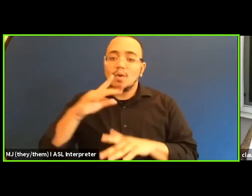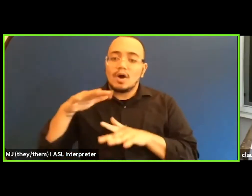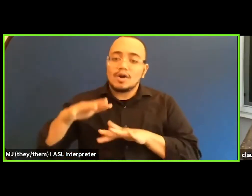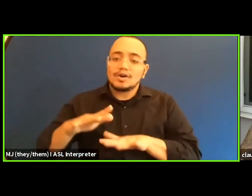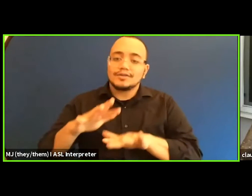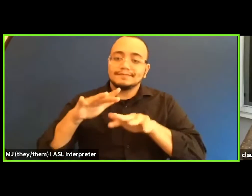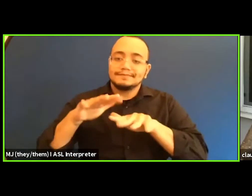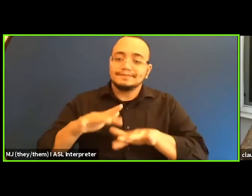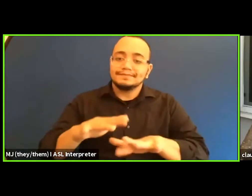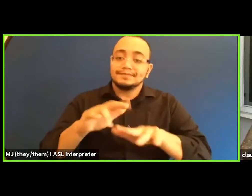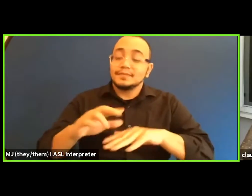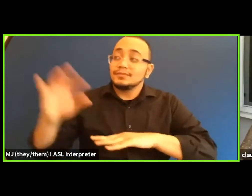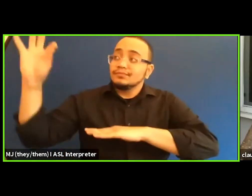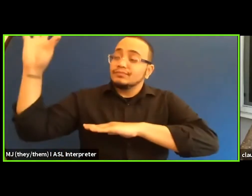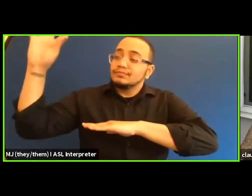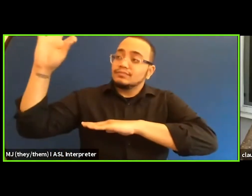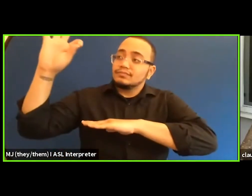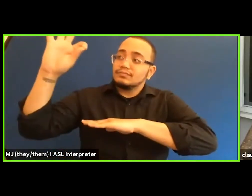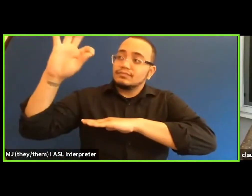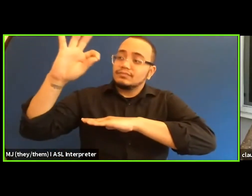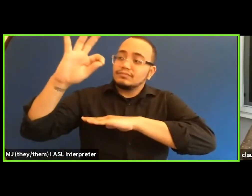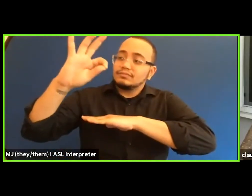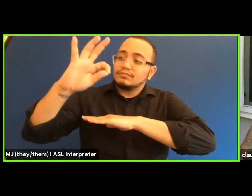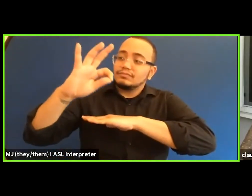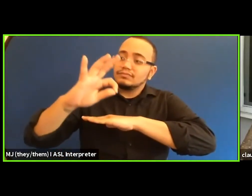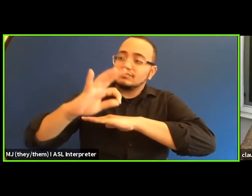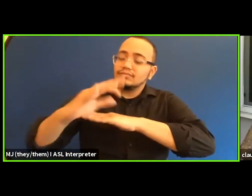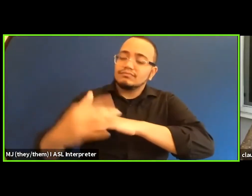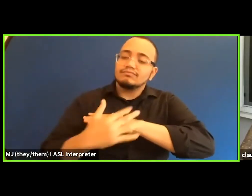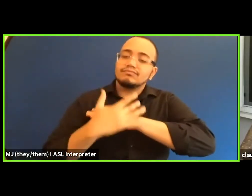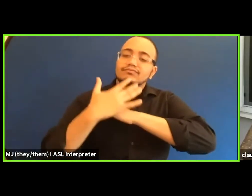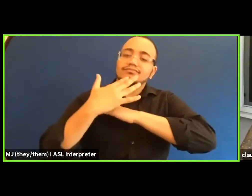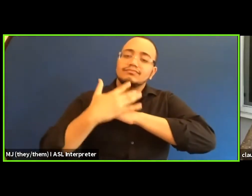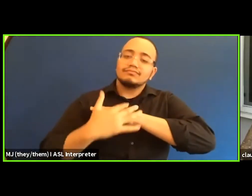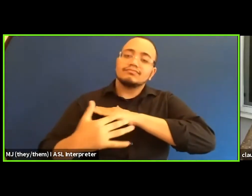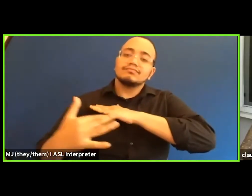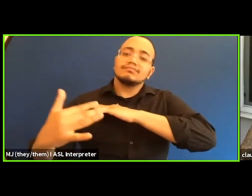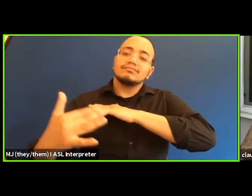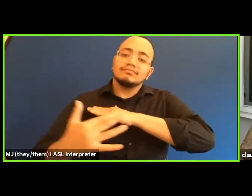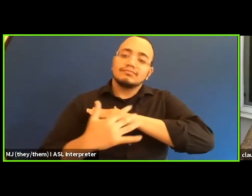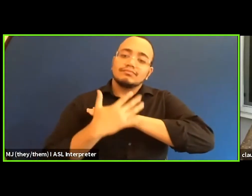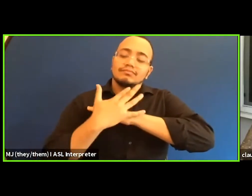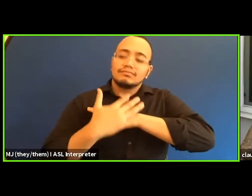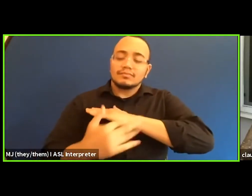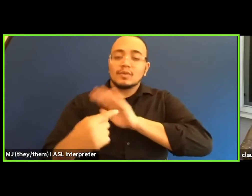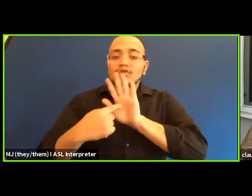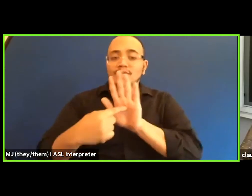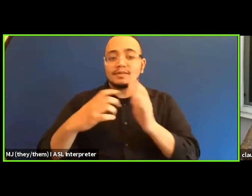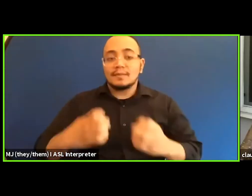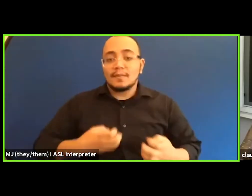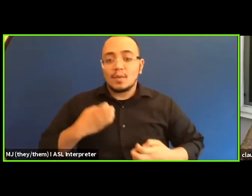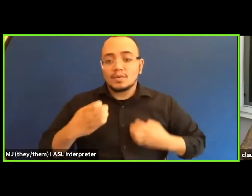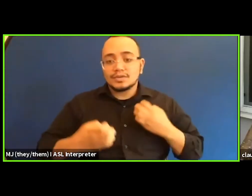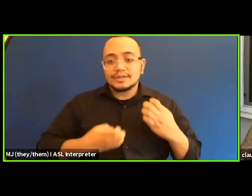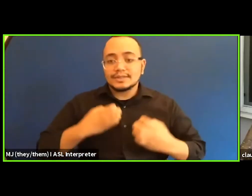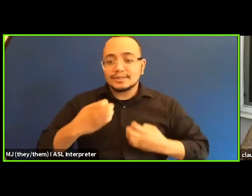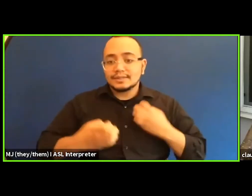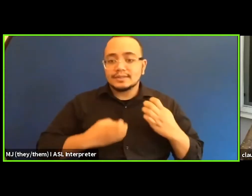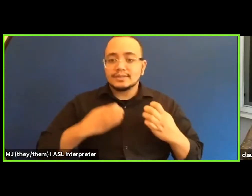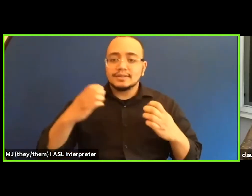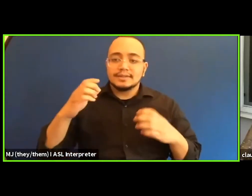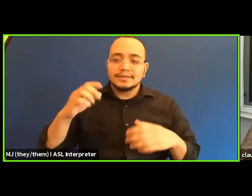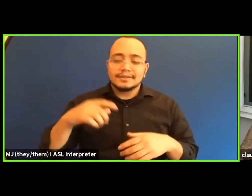sun sets and the day ends. The element of water represents our emotions, mystery, inspiration,